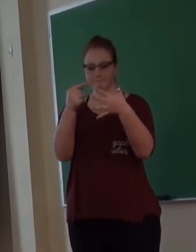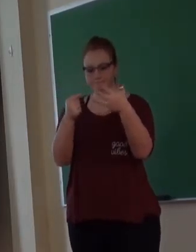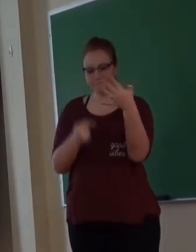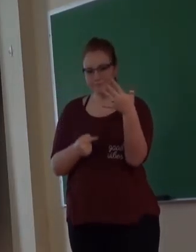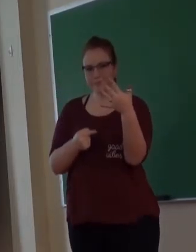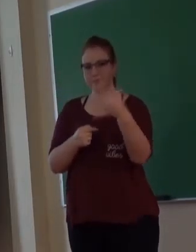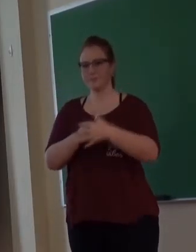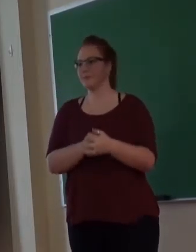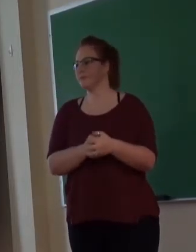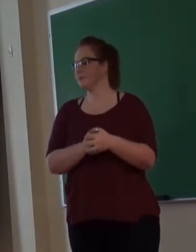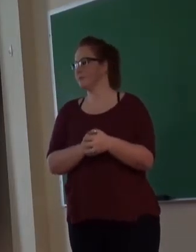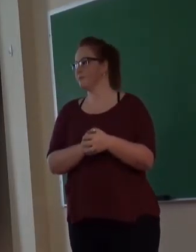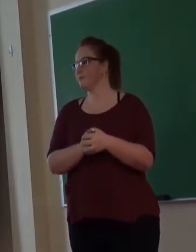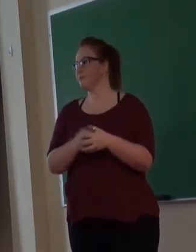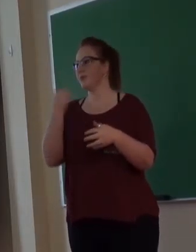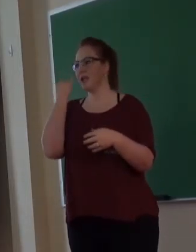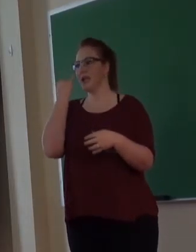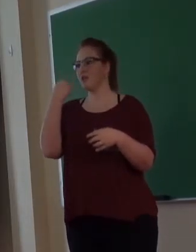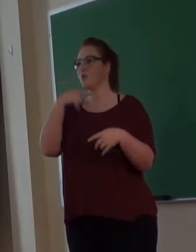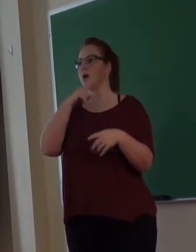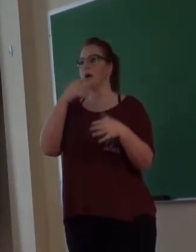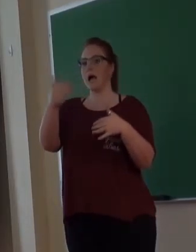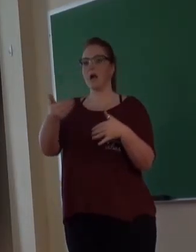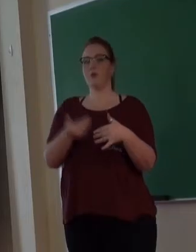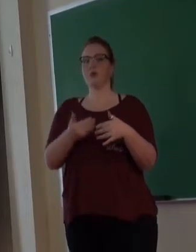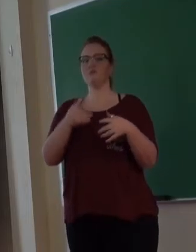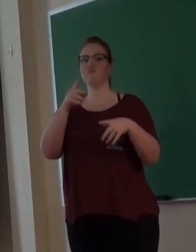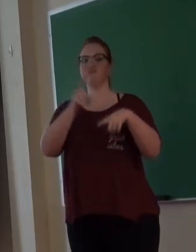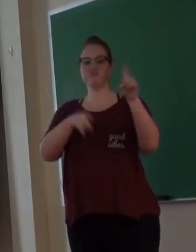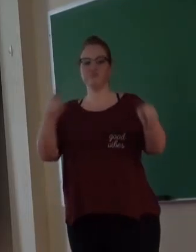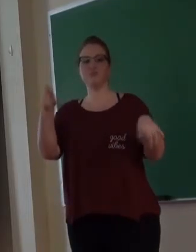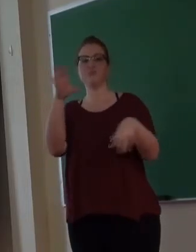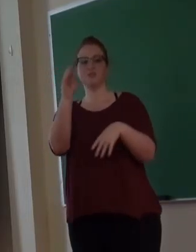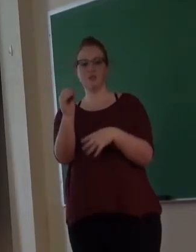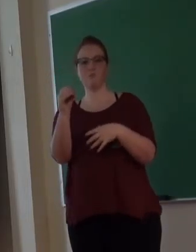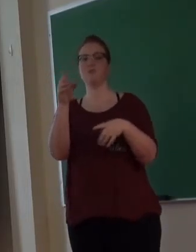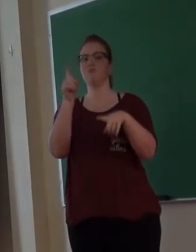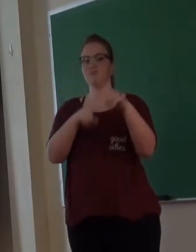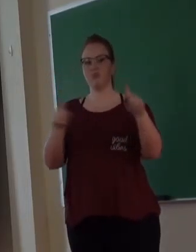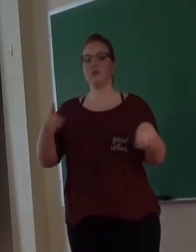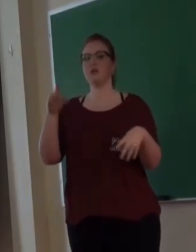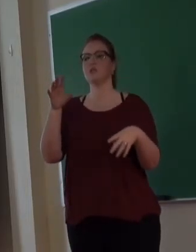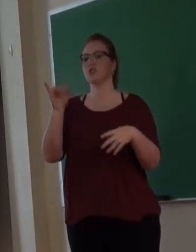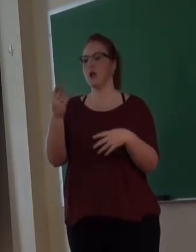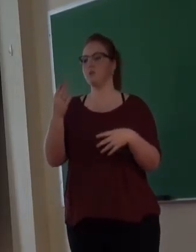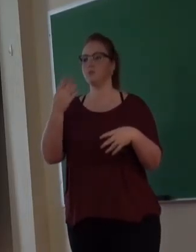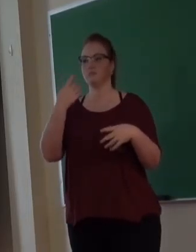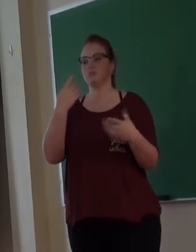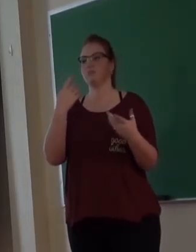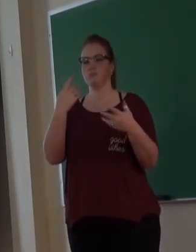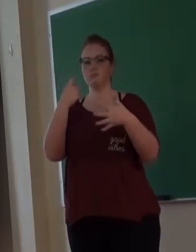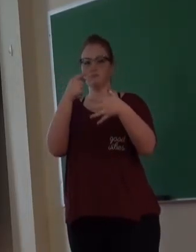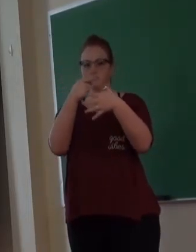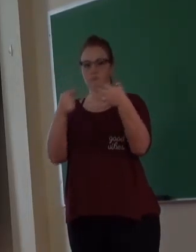if we're hiring for different industries, different jobs, things like that. And this is the list that they came up